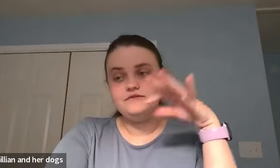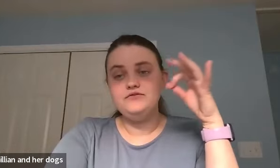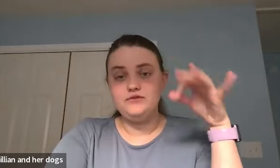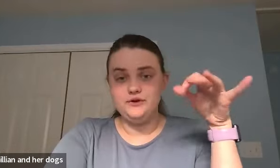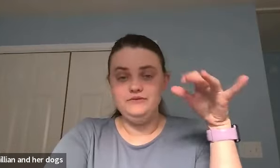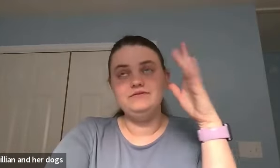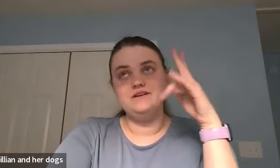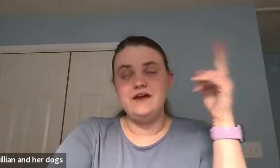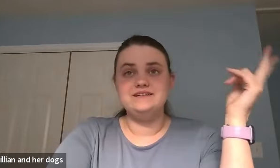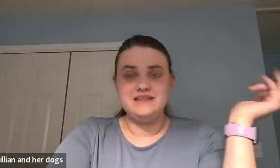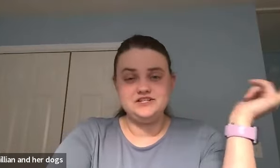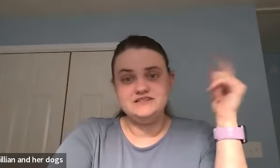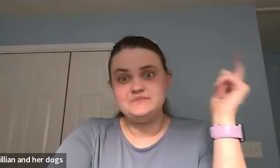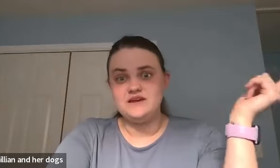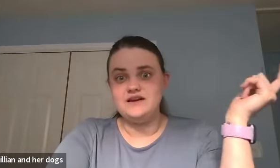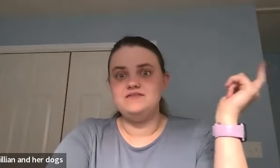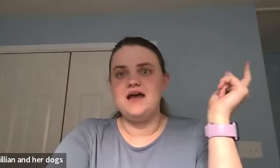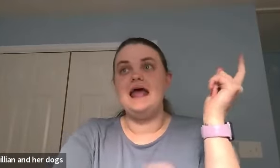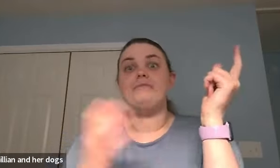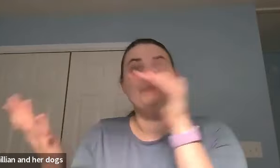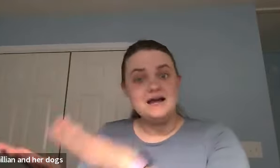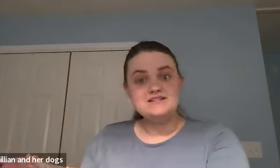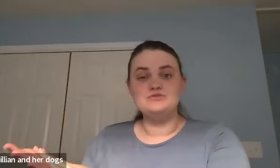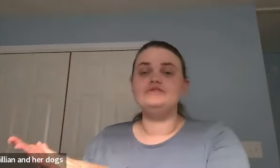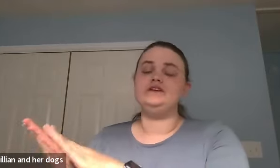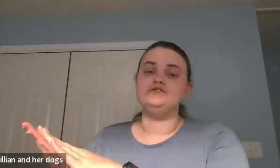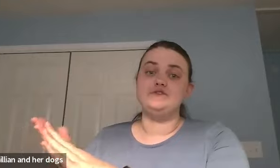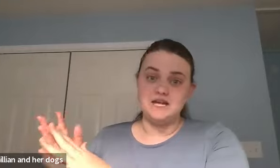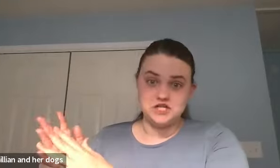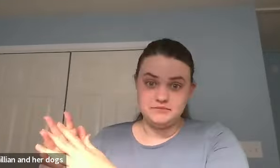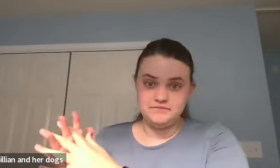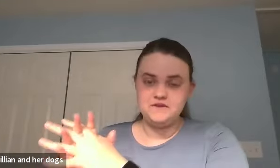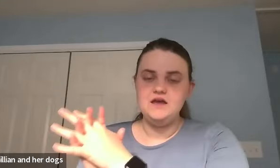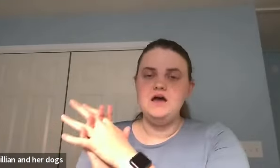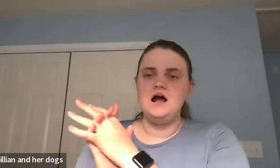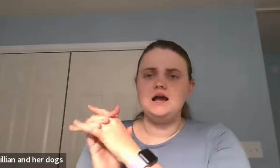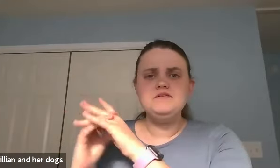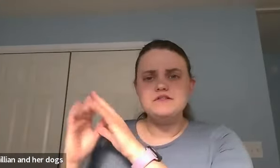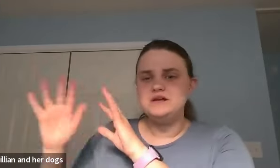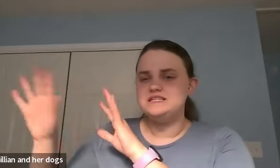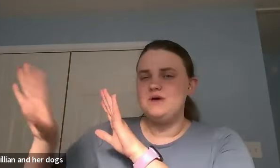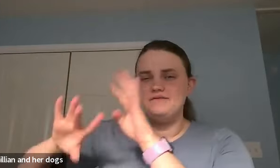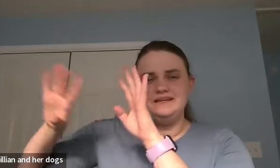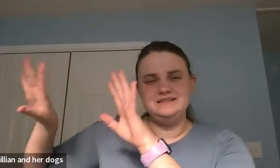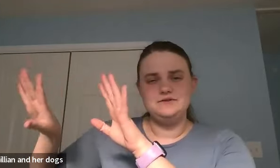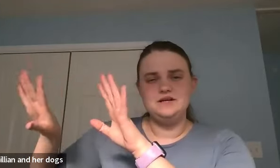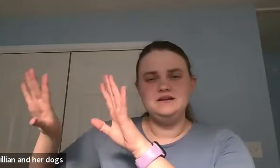for fruit, fun fact, is actually the same sign that at my school they use for ketchup. A couple of other places will have like different,